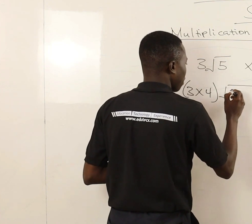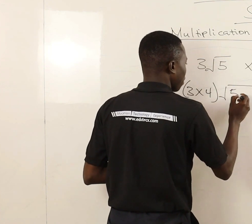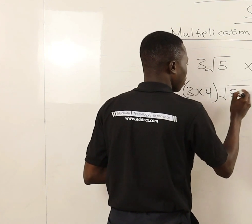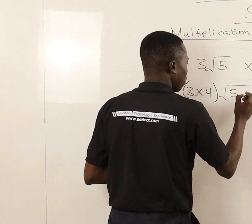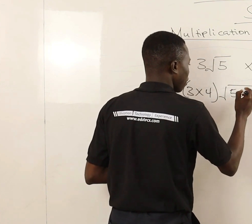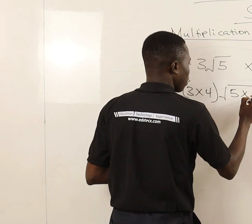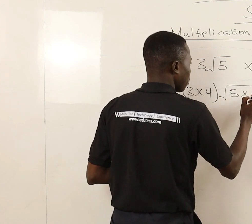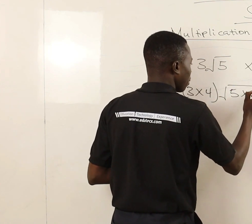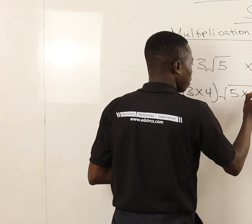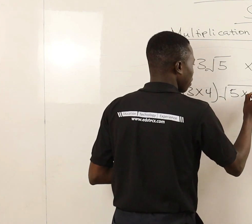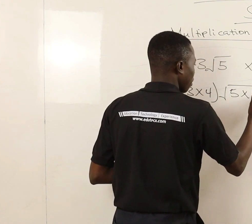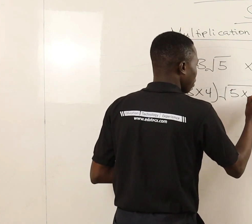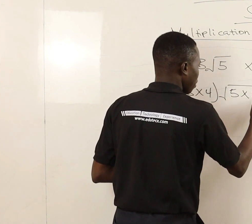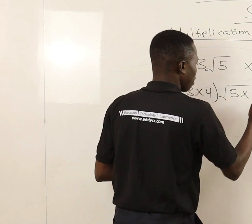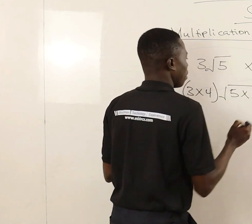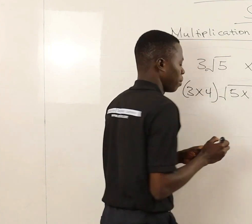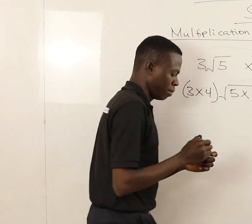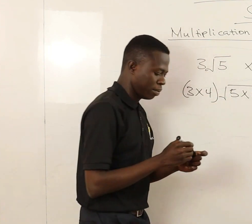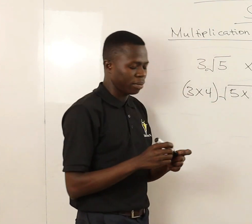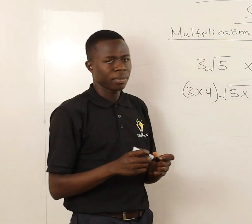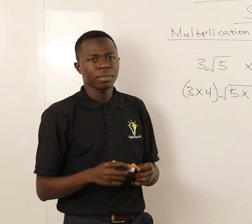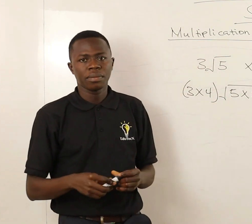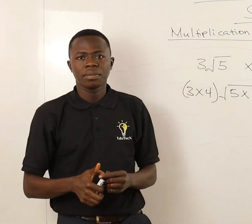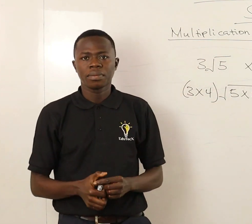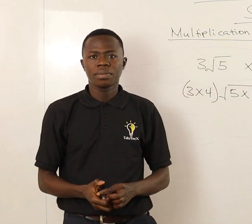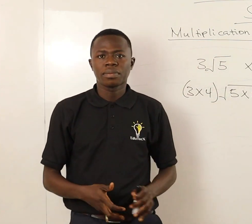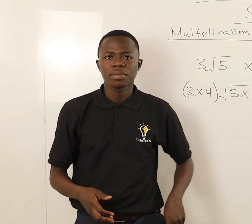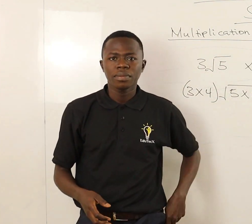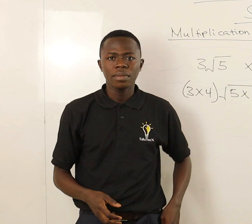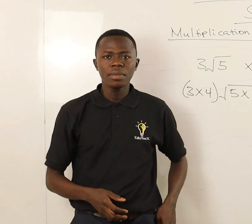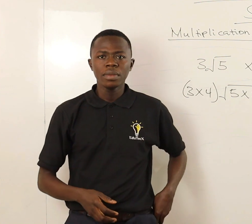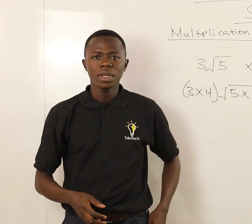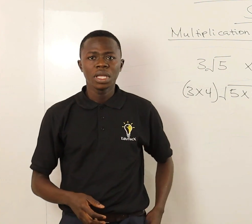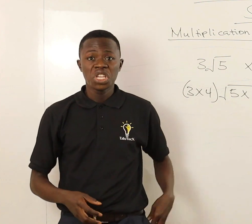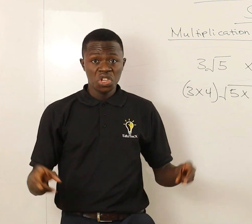well, we multiply them. So that is how to solve a question of this form.